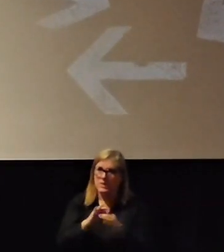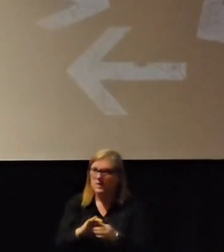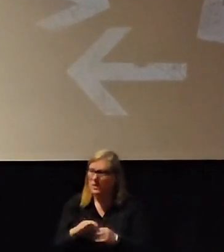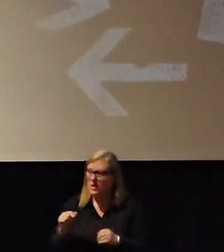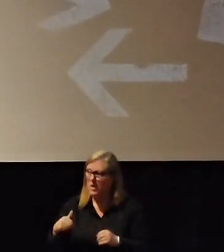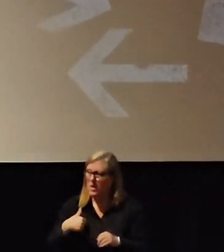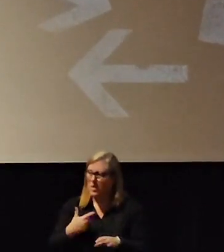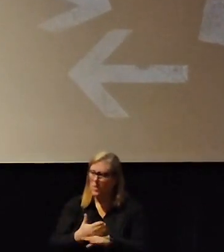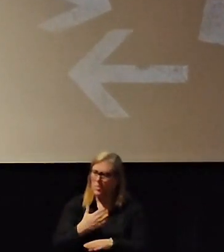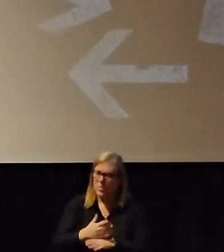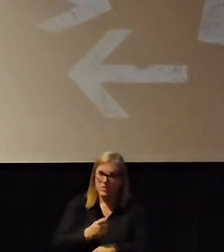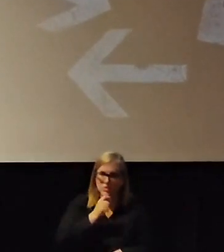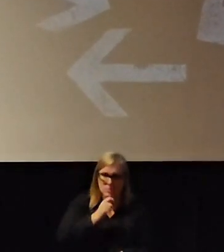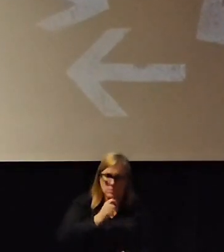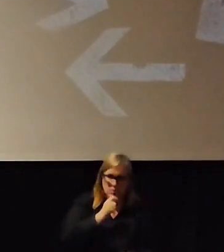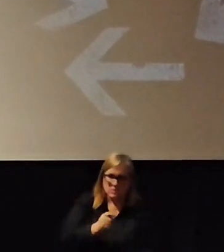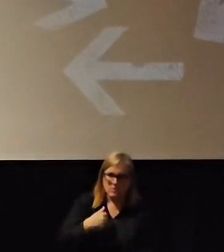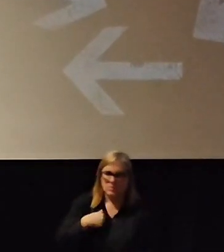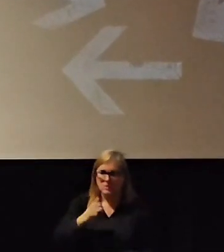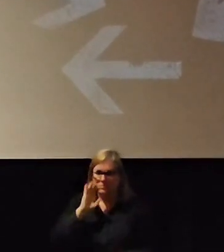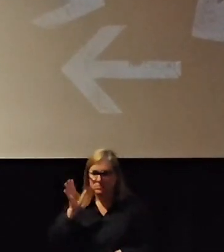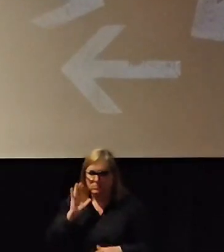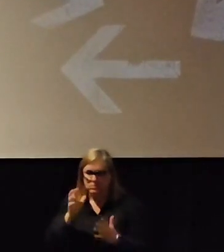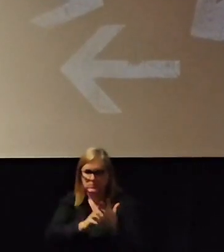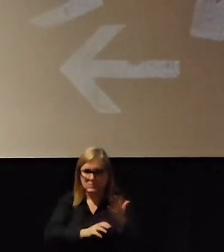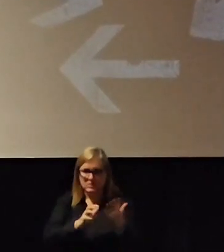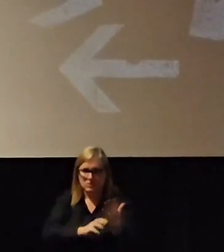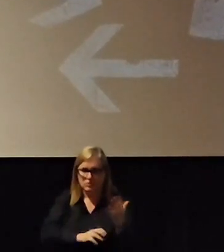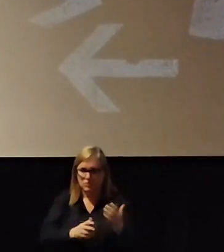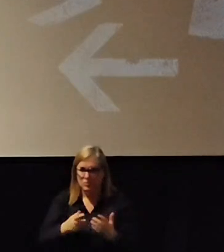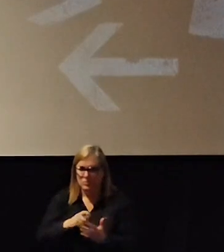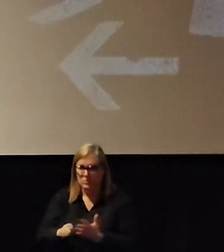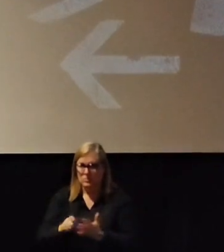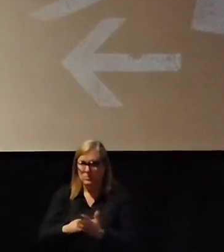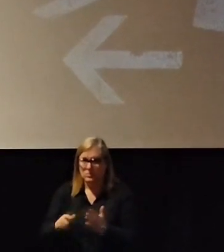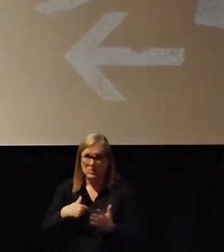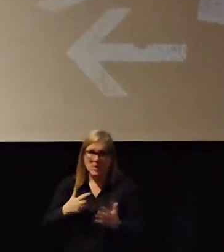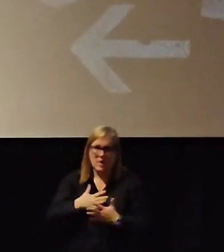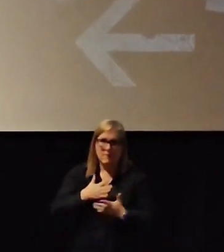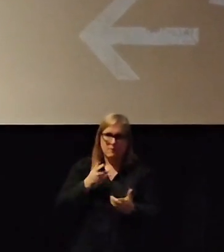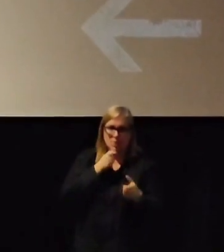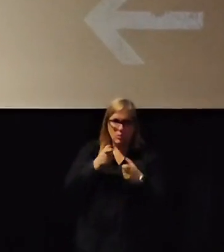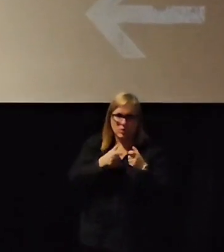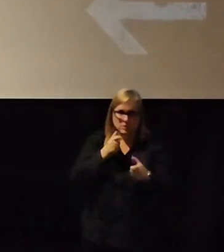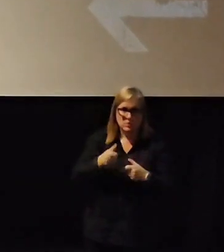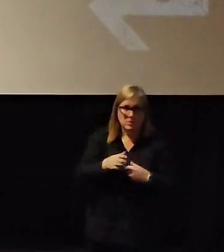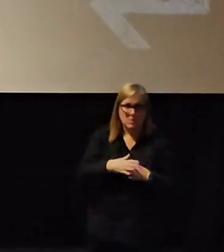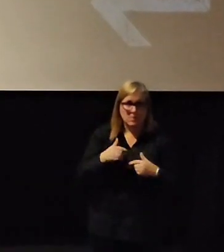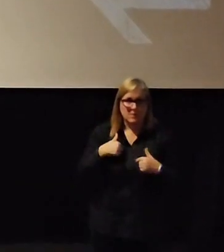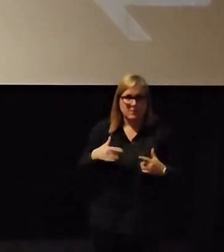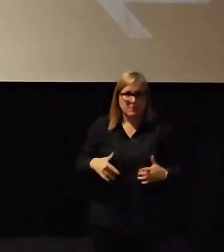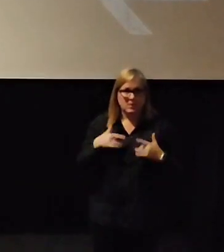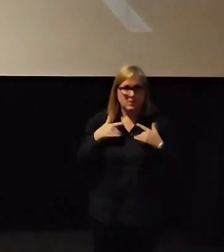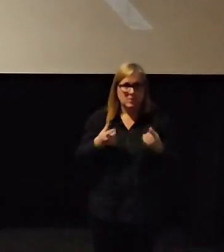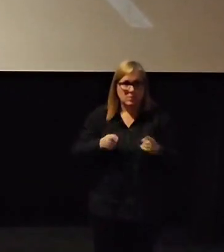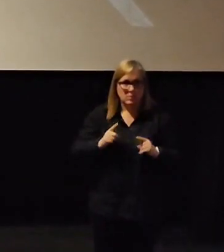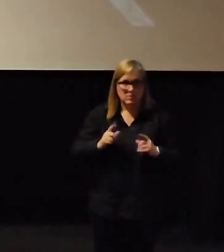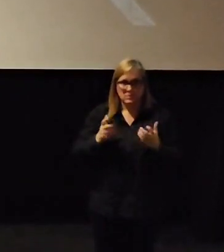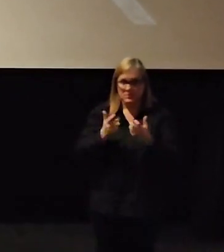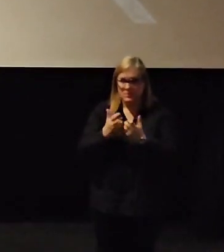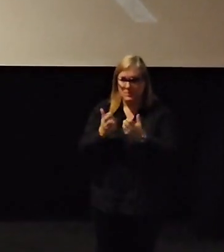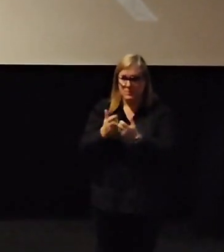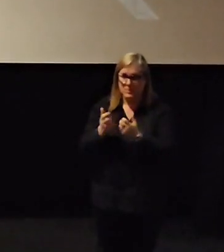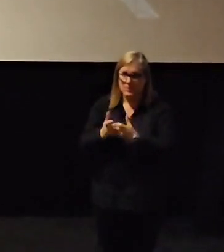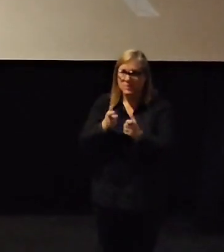sometime in journalism, I'm a speechwriter, I love words, and my feeling is that many of the words